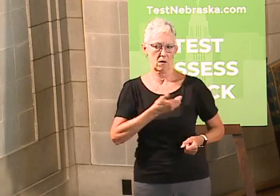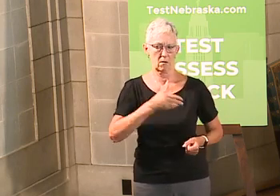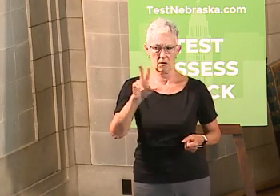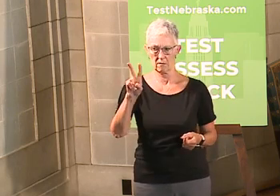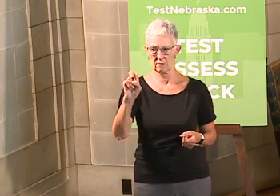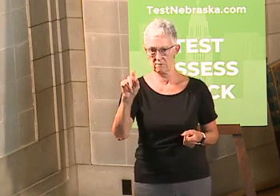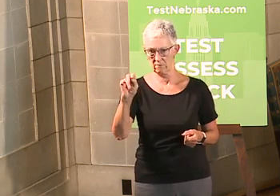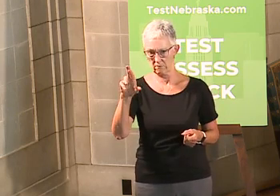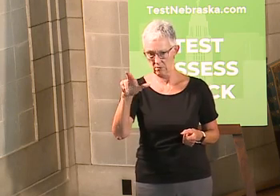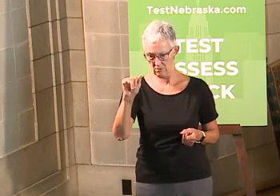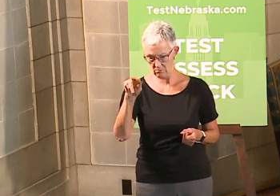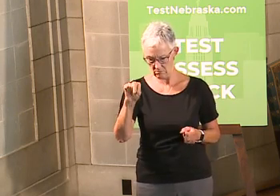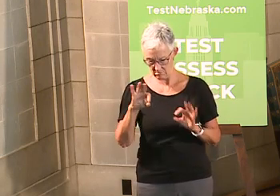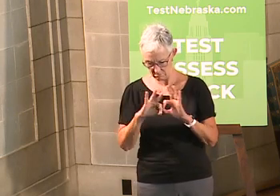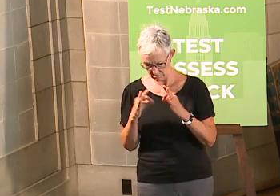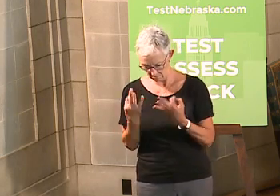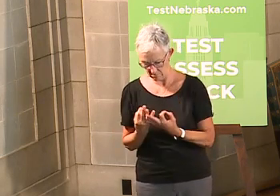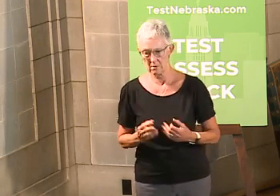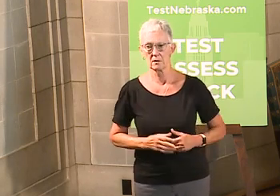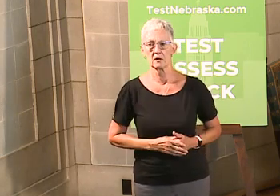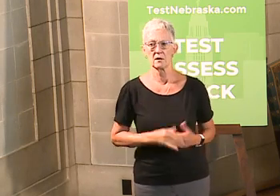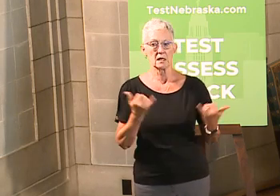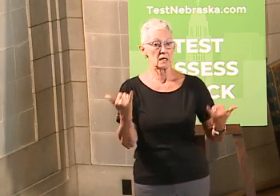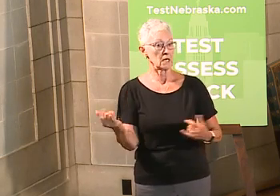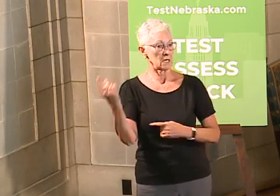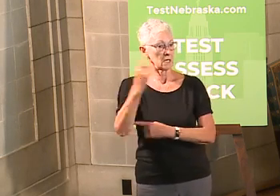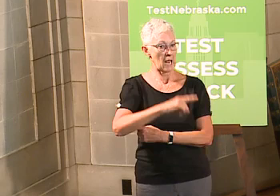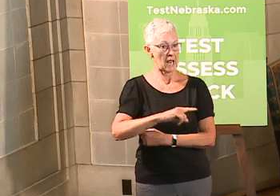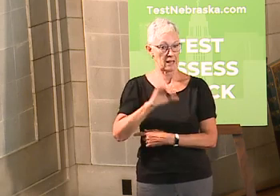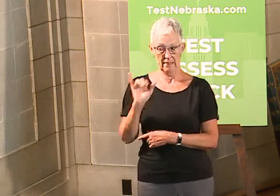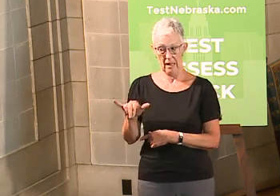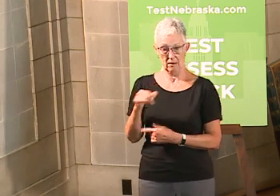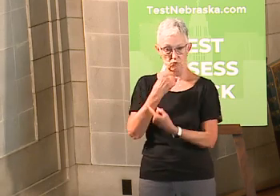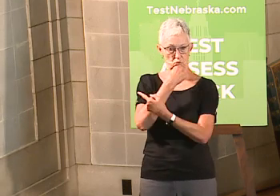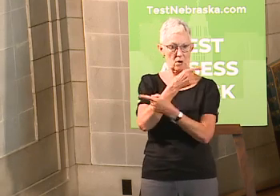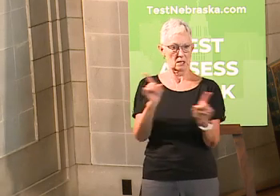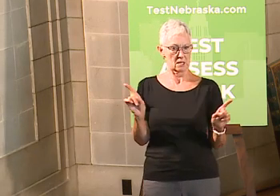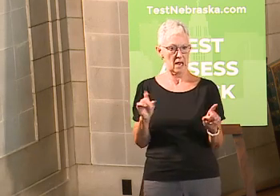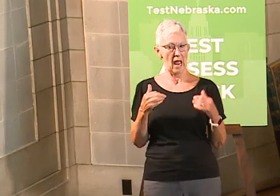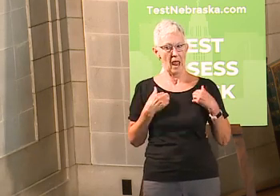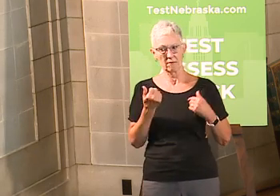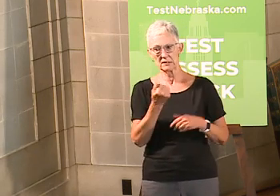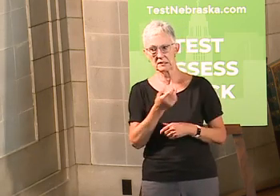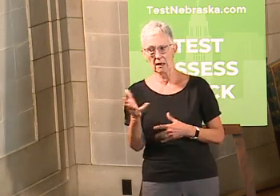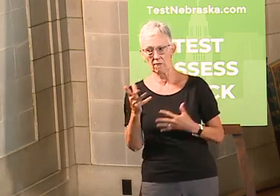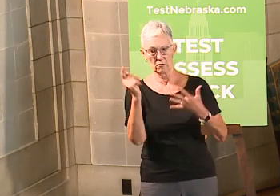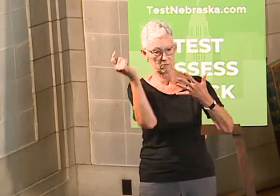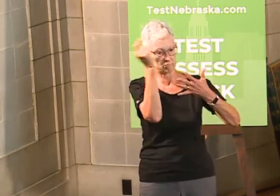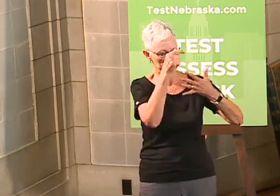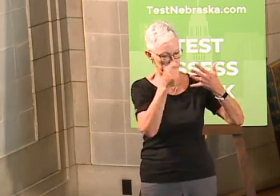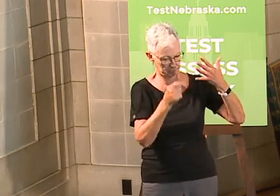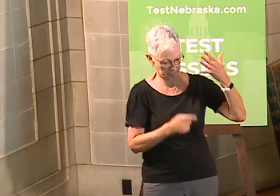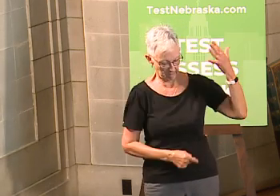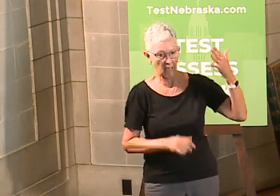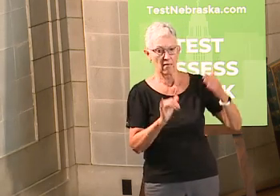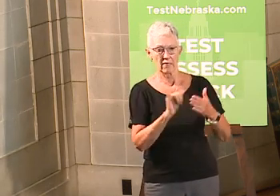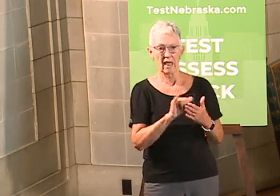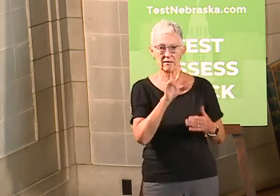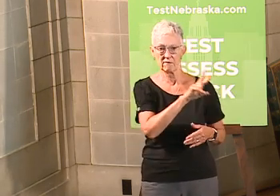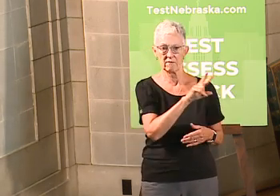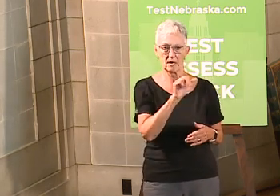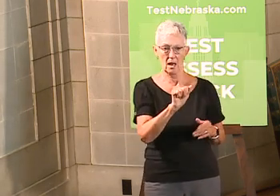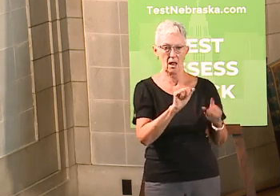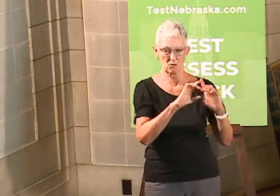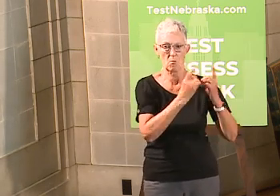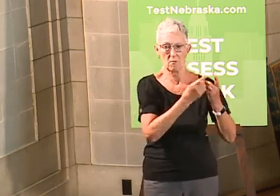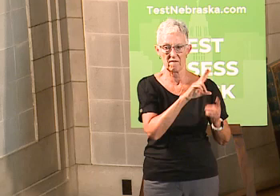them. Today's proclamation lays out several steps that the Nebraska Department of Veterans Affairs is taking to acknowledge